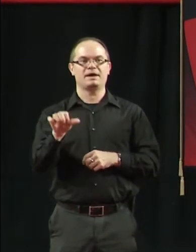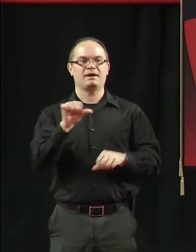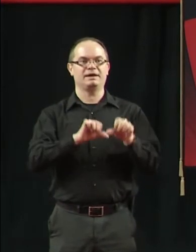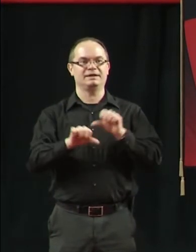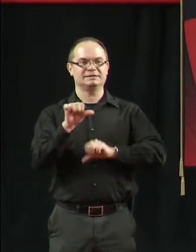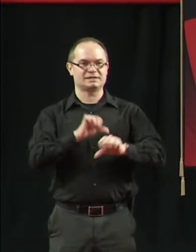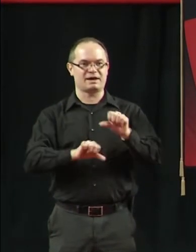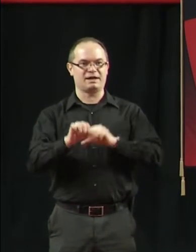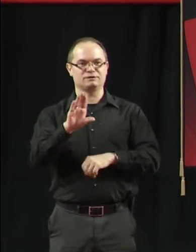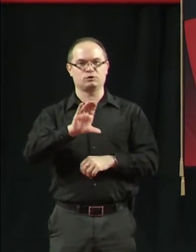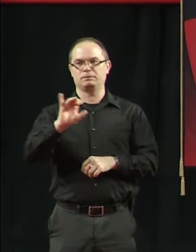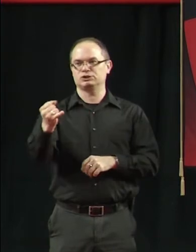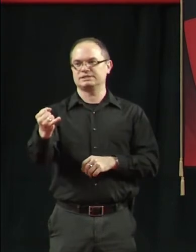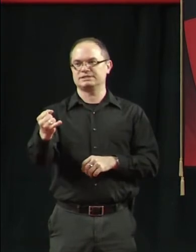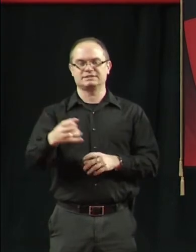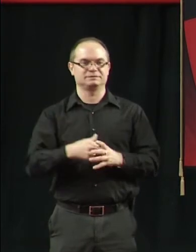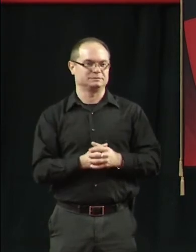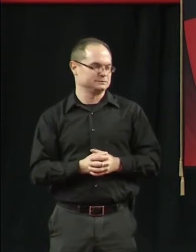Criminal Justice.